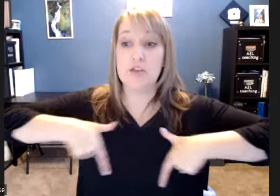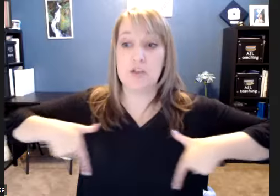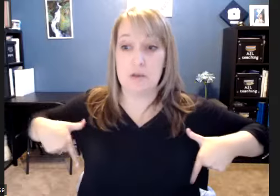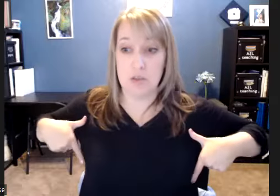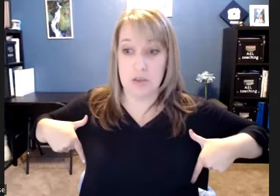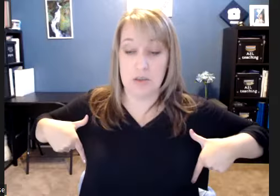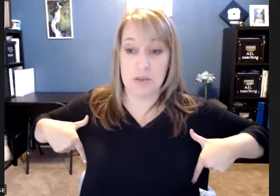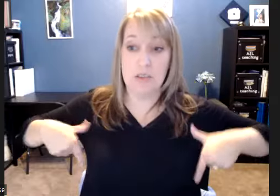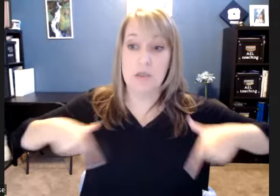picture on the shirt,